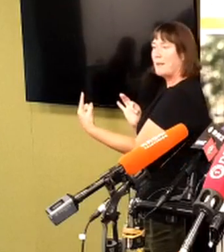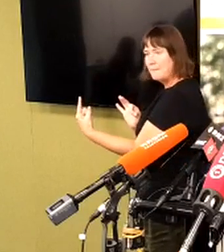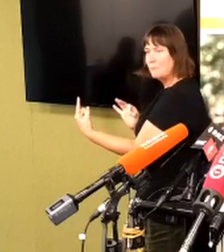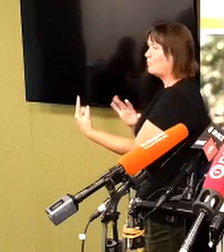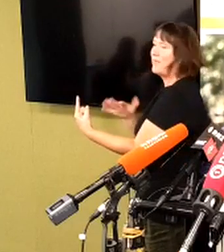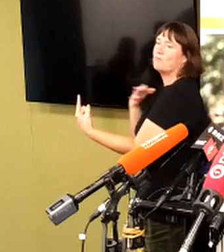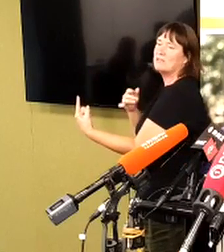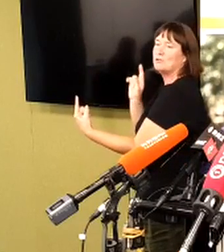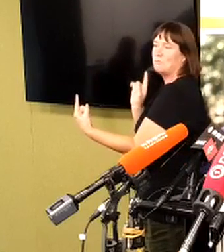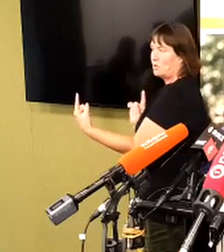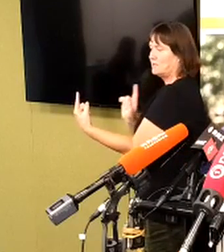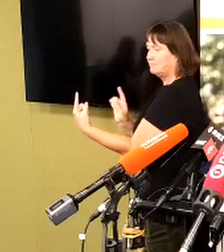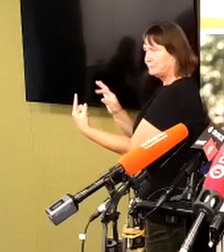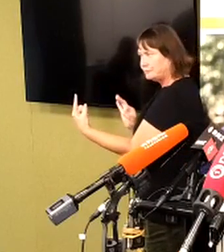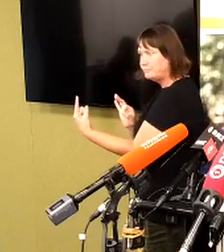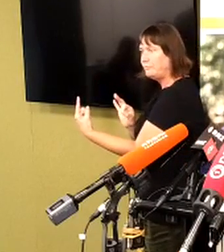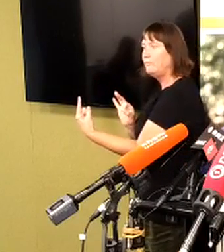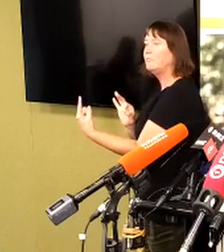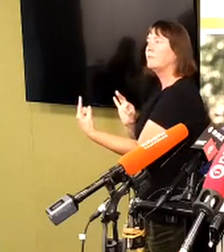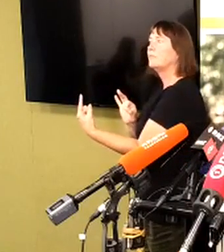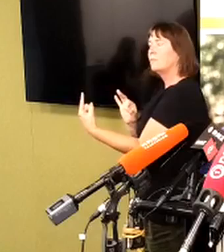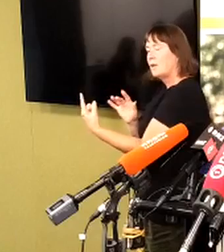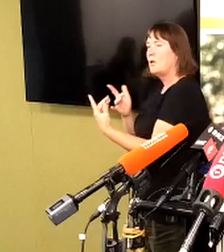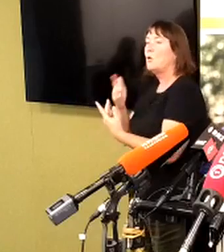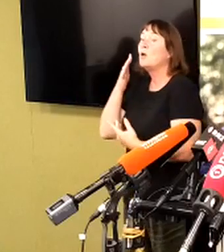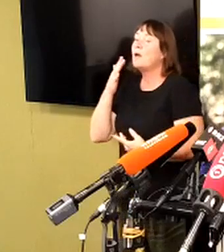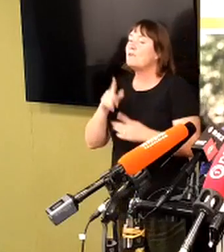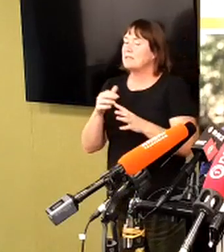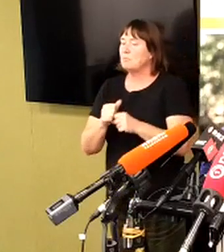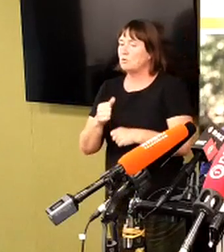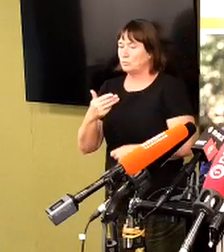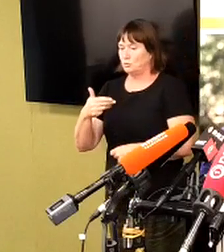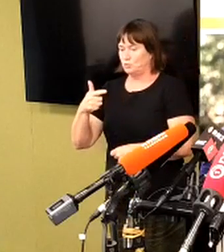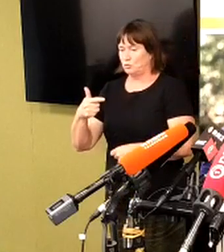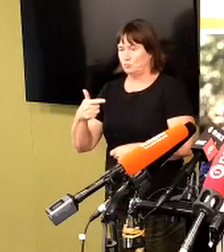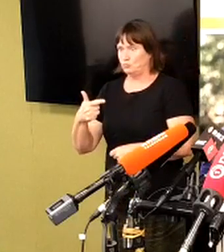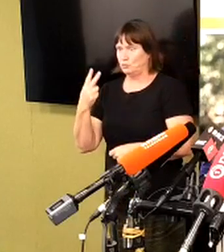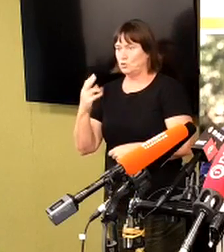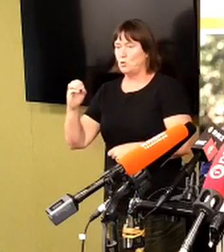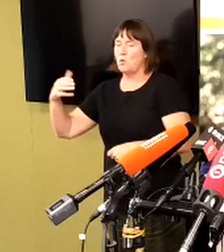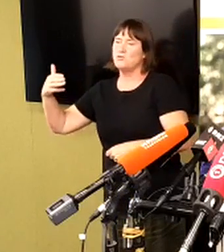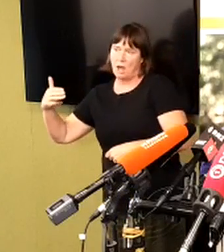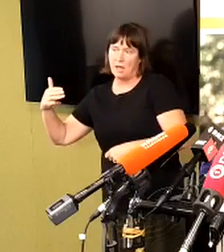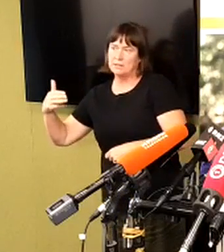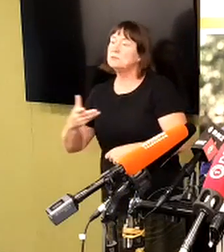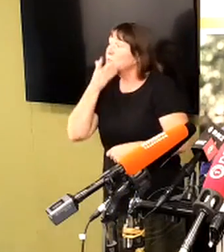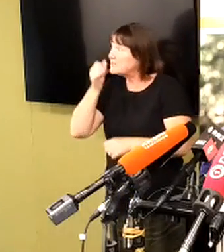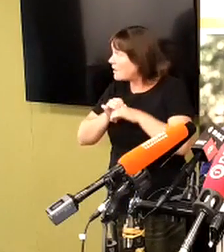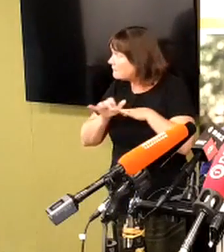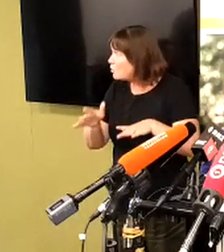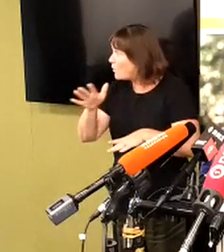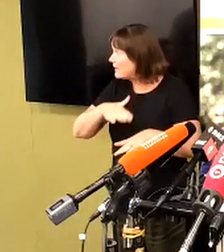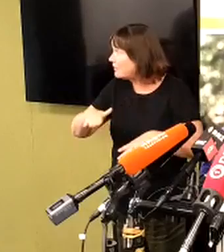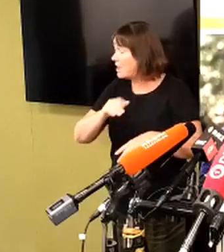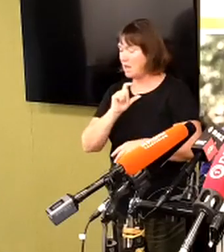the swine flu outbreak in 2009, in one area of the country, in Christchurch,